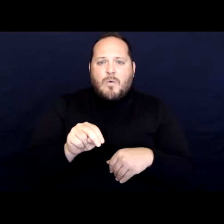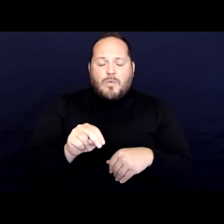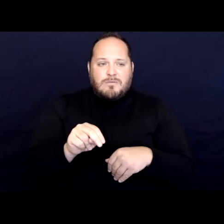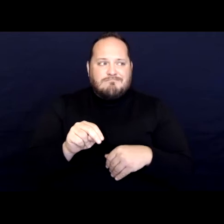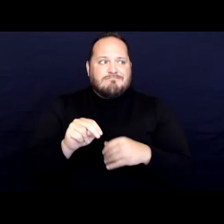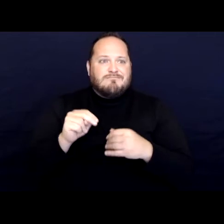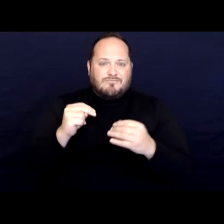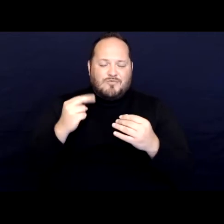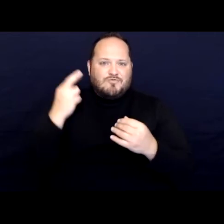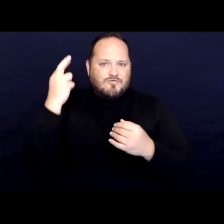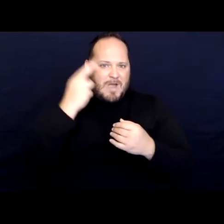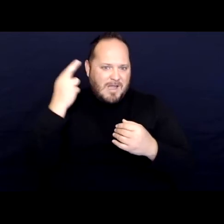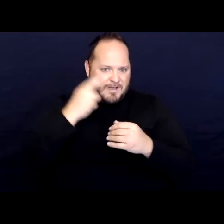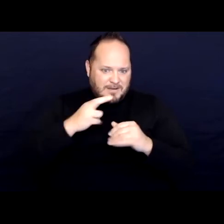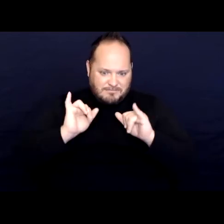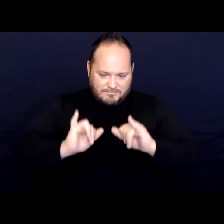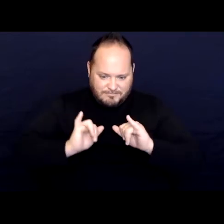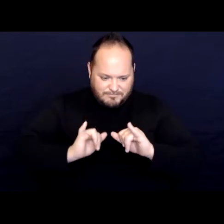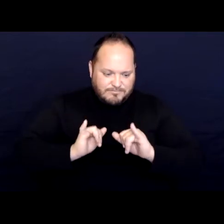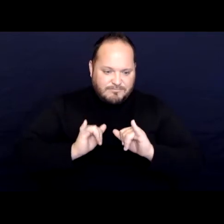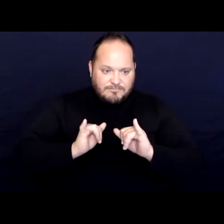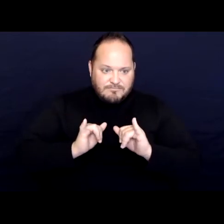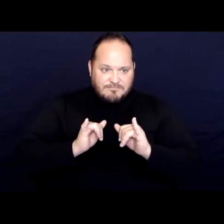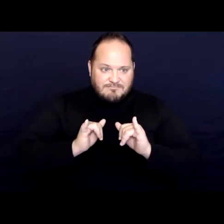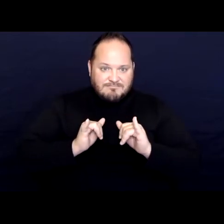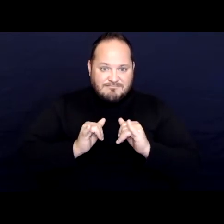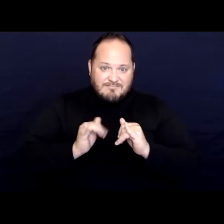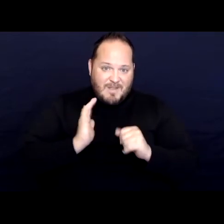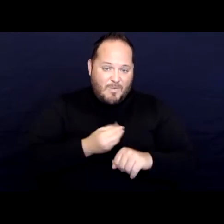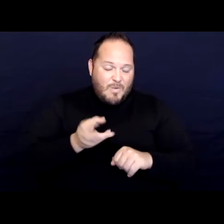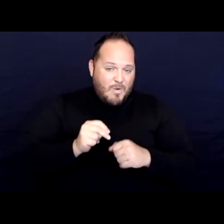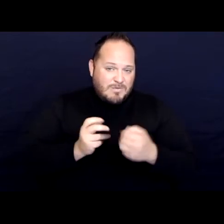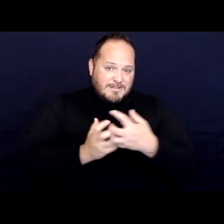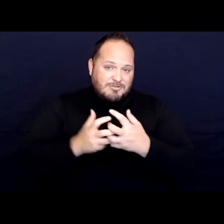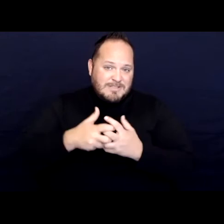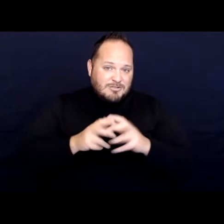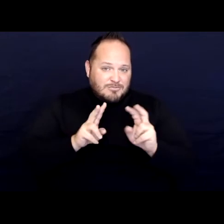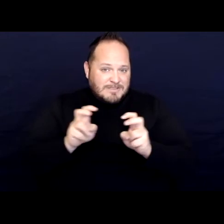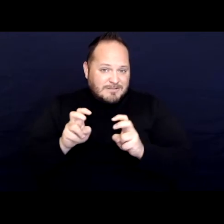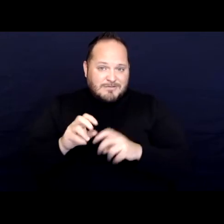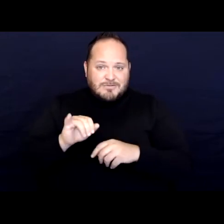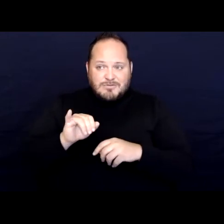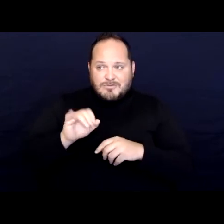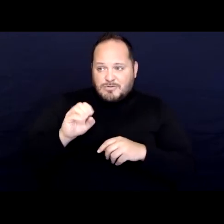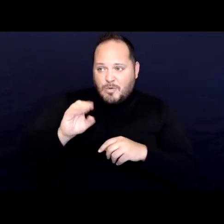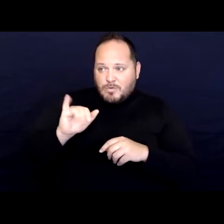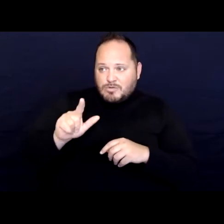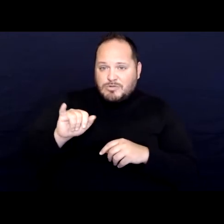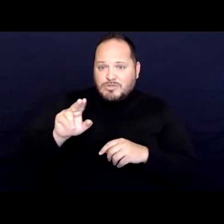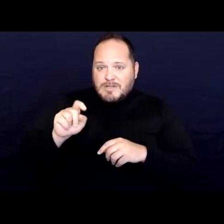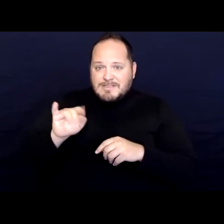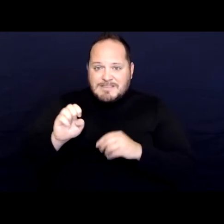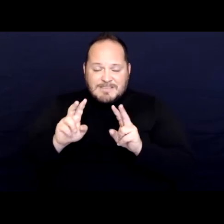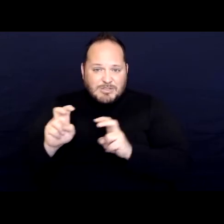reckoning intersectional justice issues, and have our own reckoning